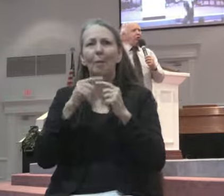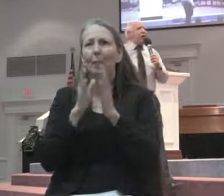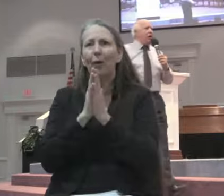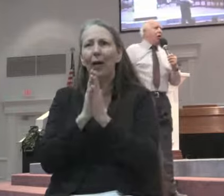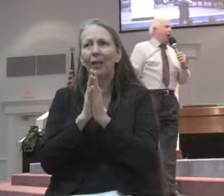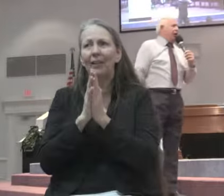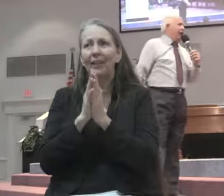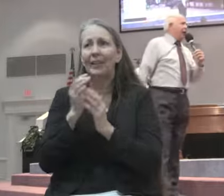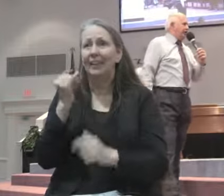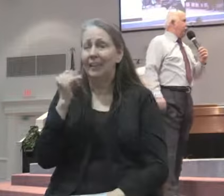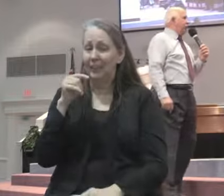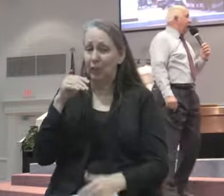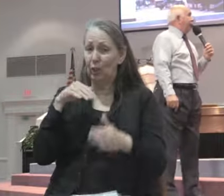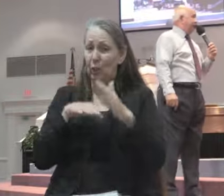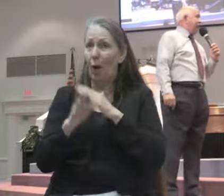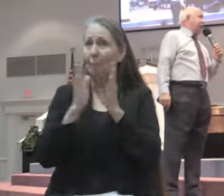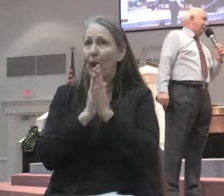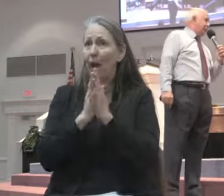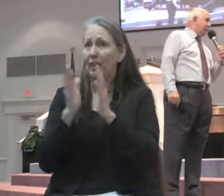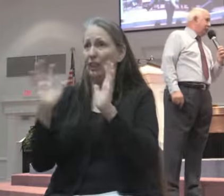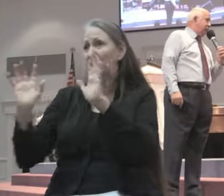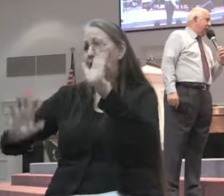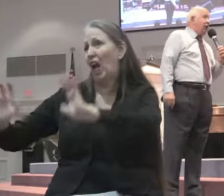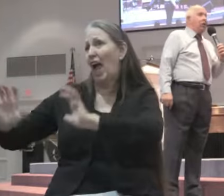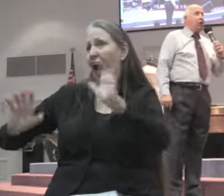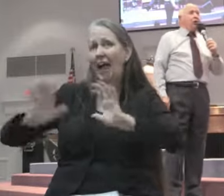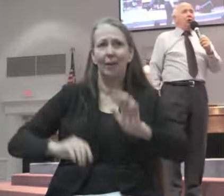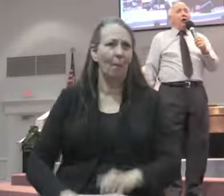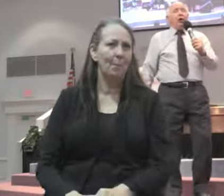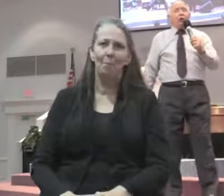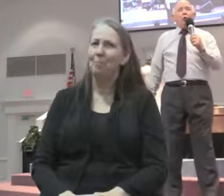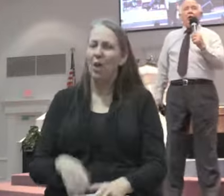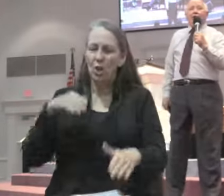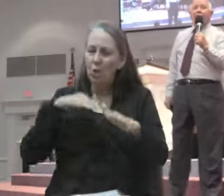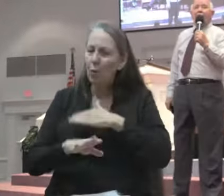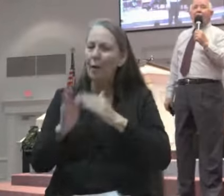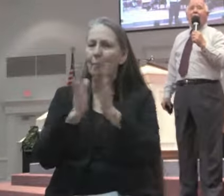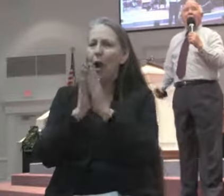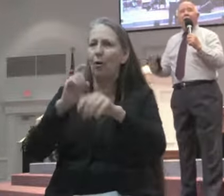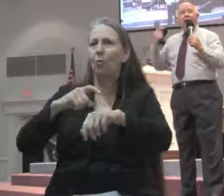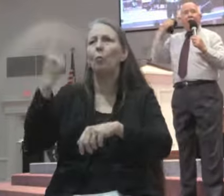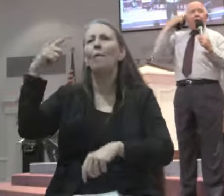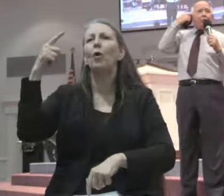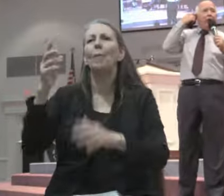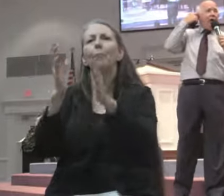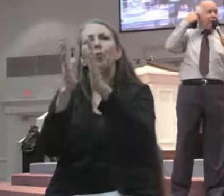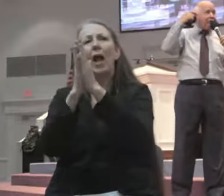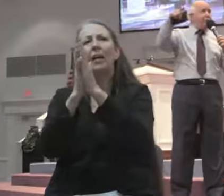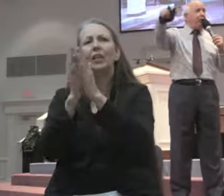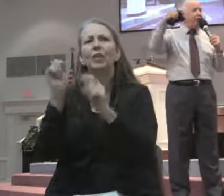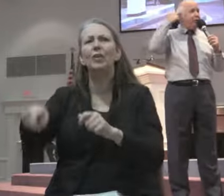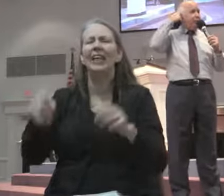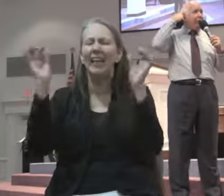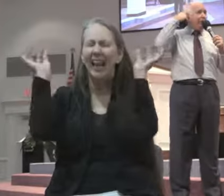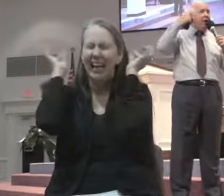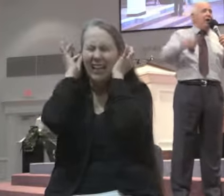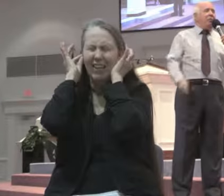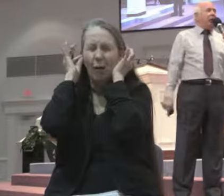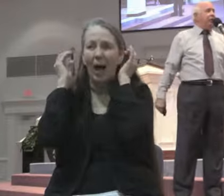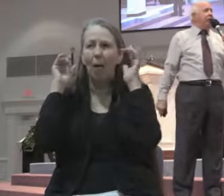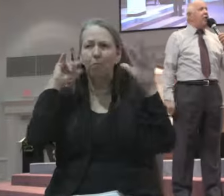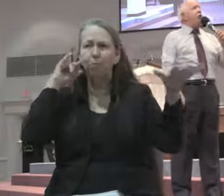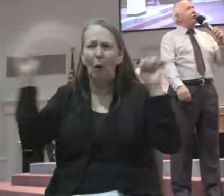baby, you didn't go in there and carry on the conversation. You would have had to have earplugs from person to